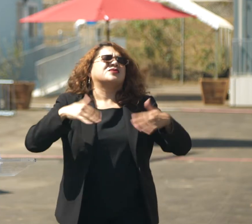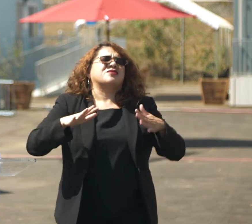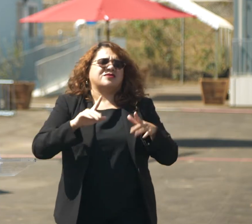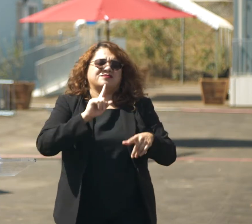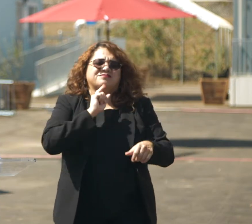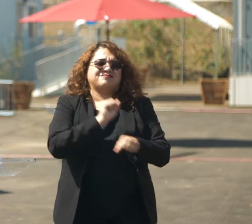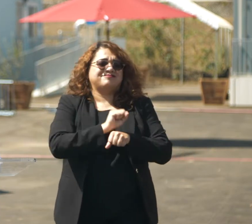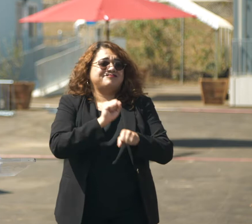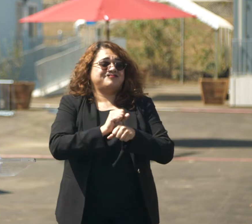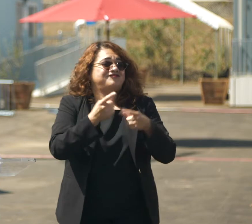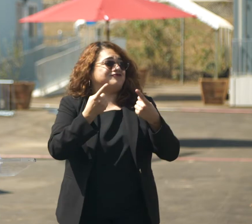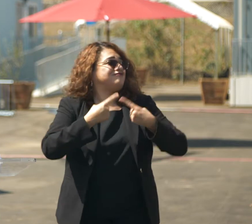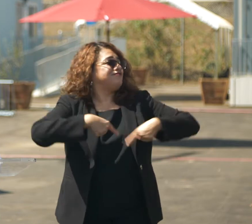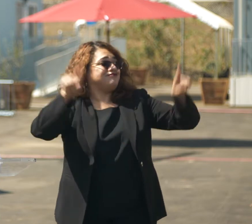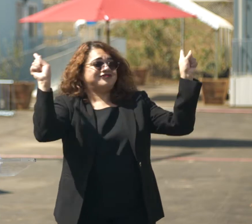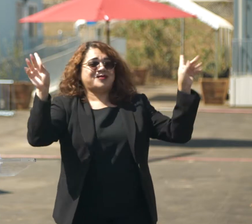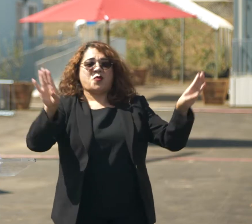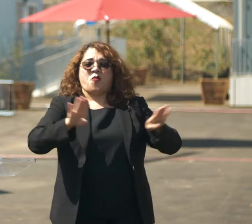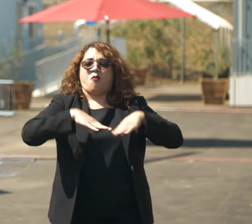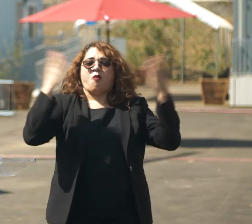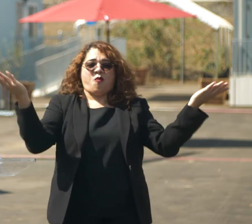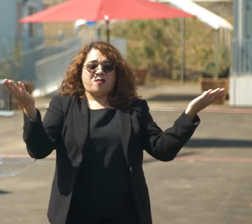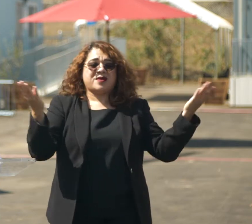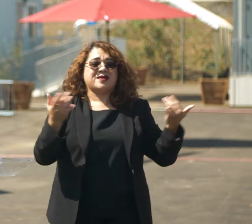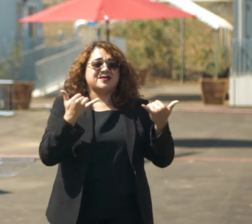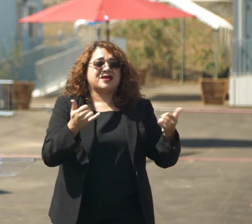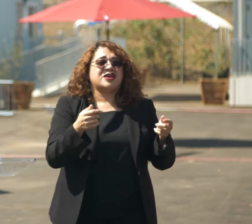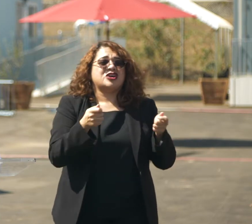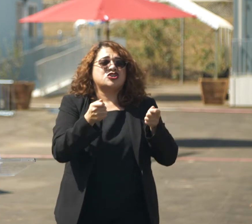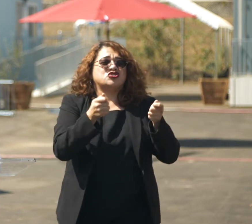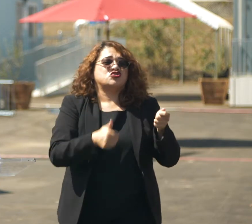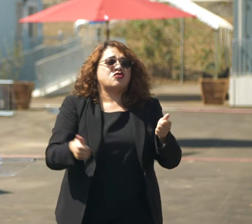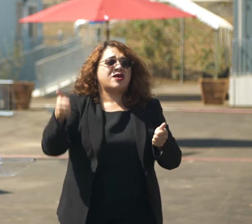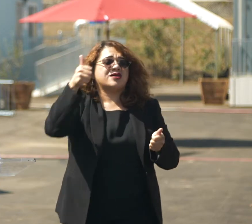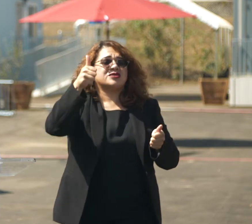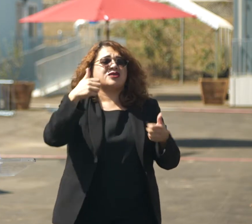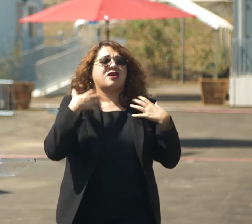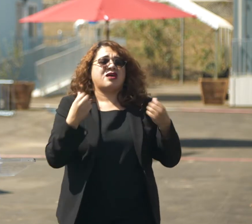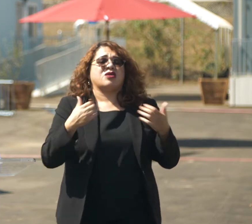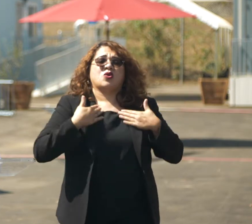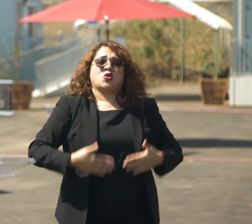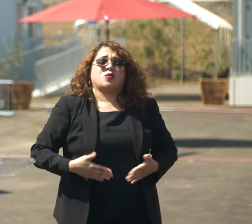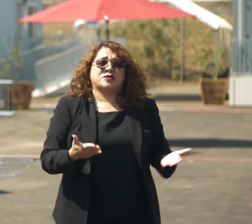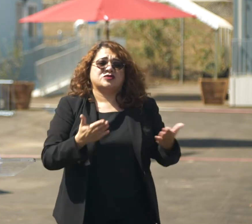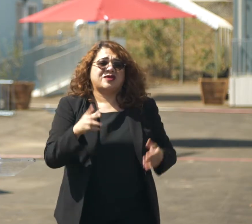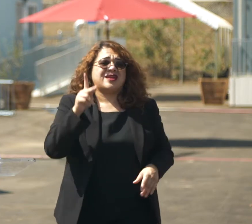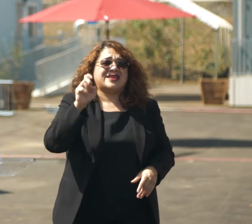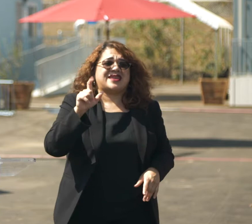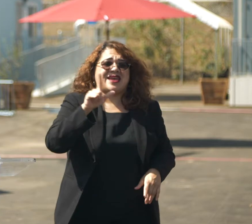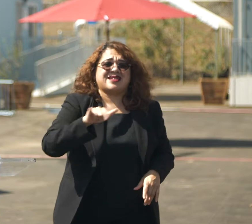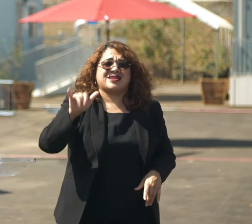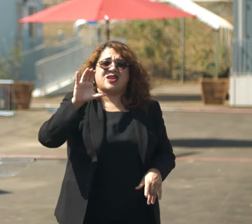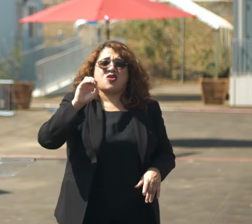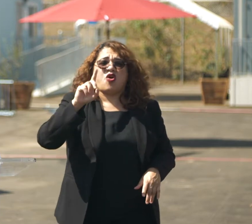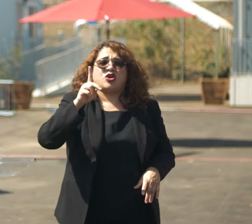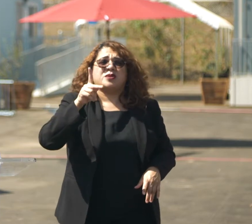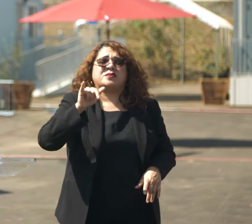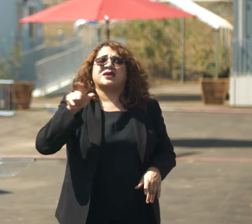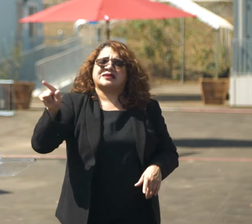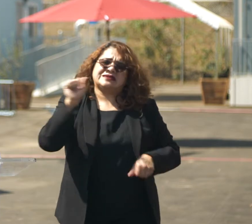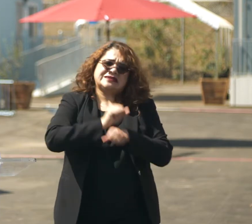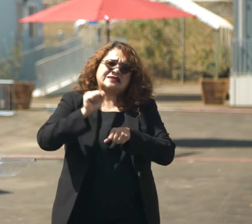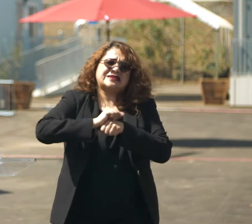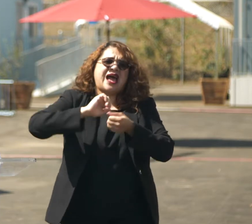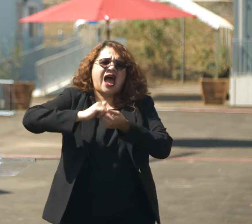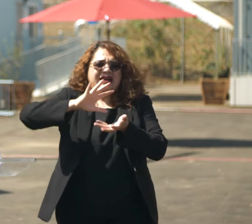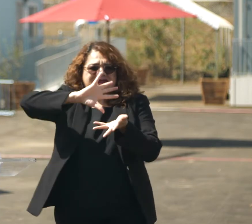Long Beach. And now I'd like to introduce Director of Health and Human Services, Kelly Colopy, who has been leading many of the city's comprehensive